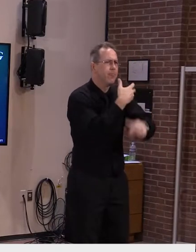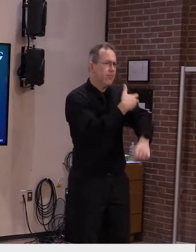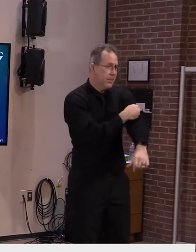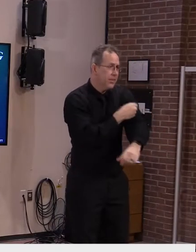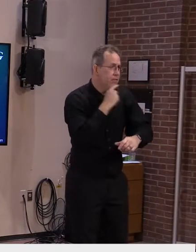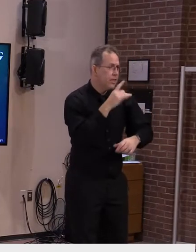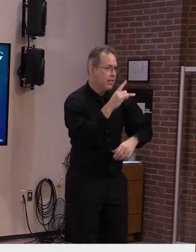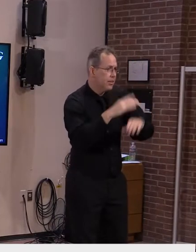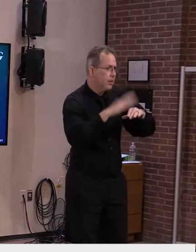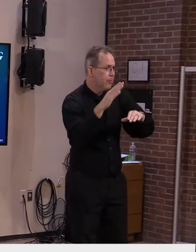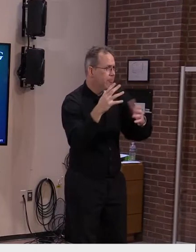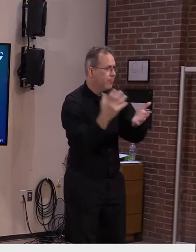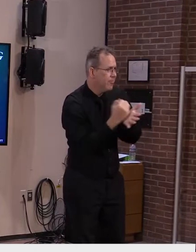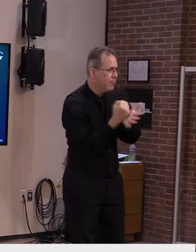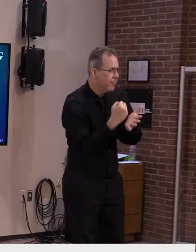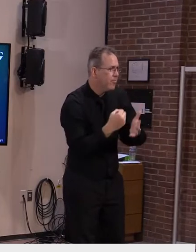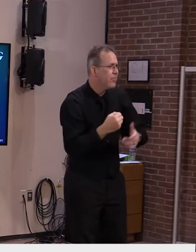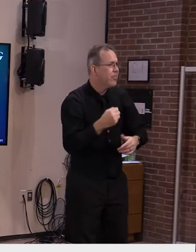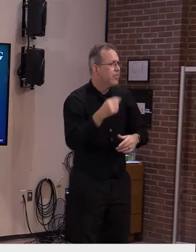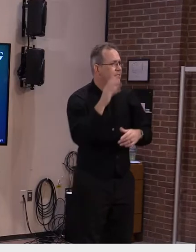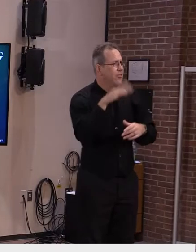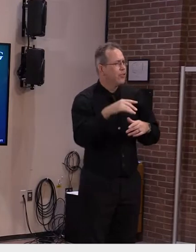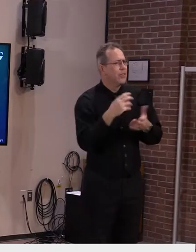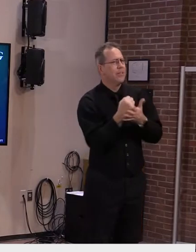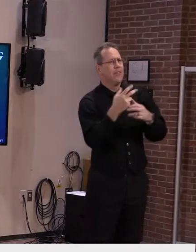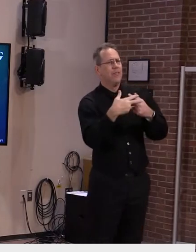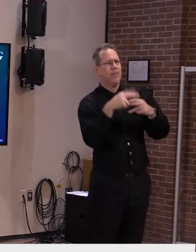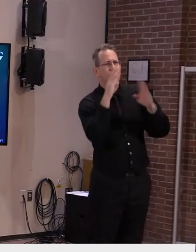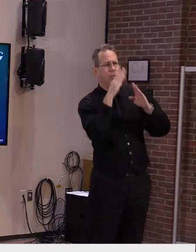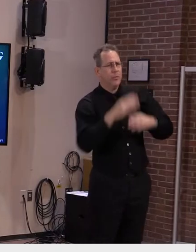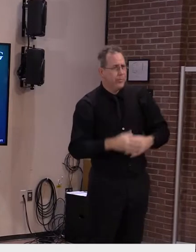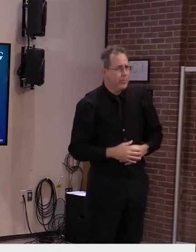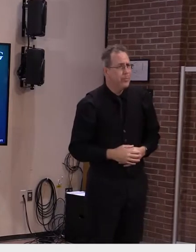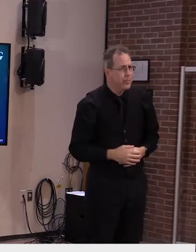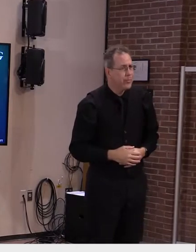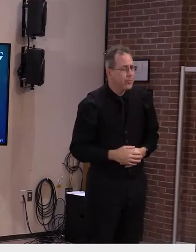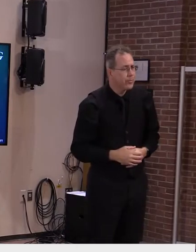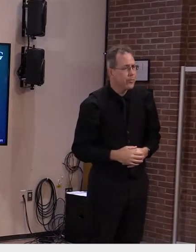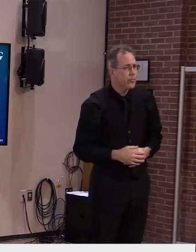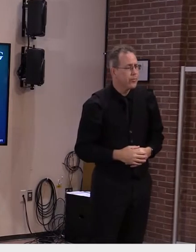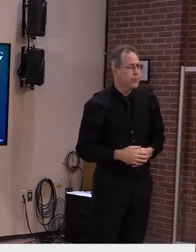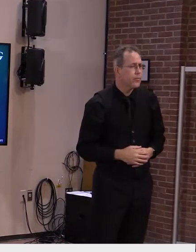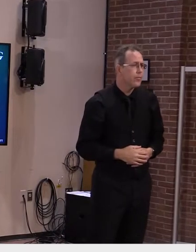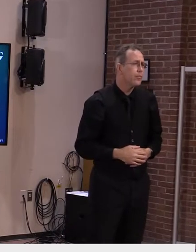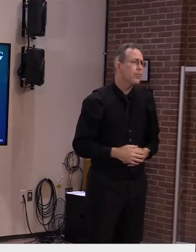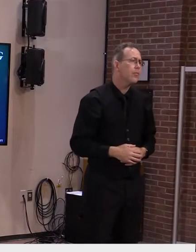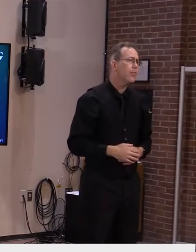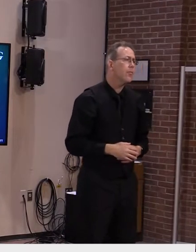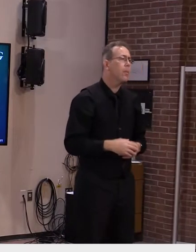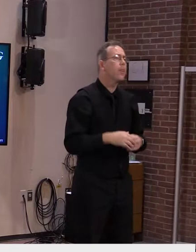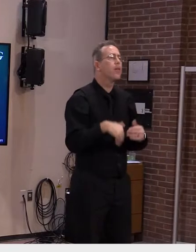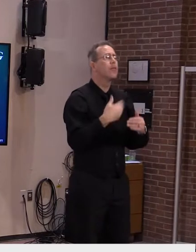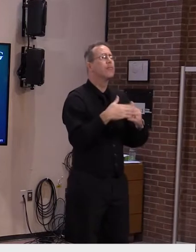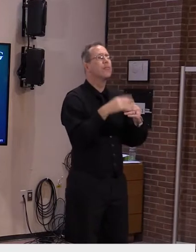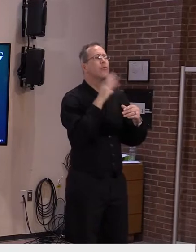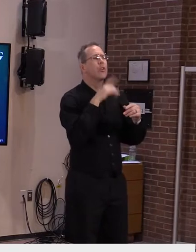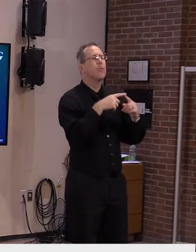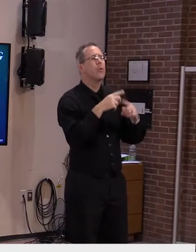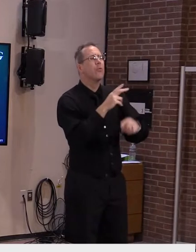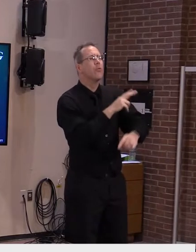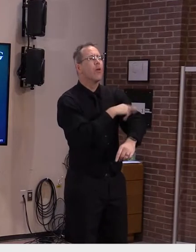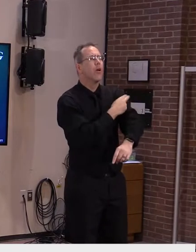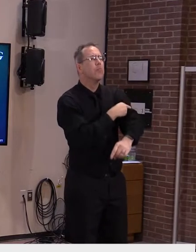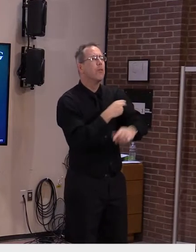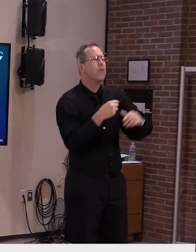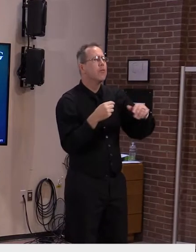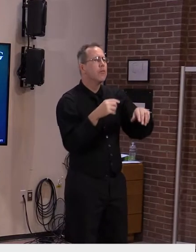booster. Moving on to hospital capacity, the teams are working to bring additional subacute and ICU beds online. So